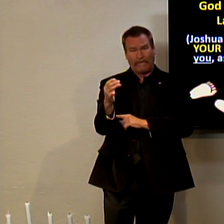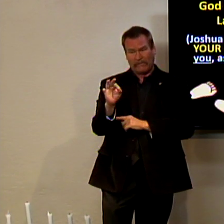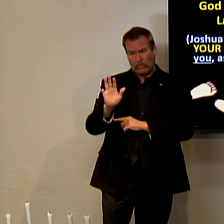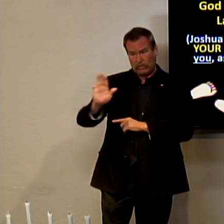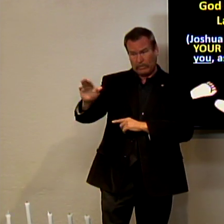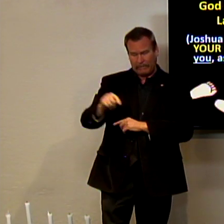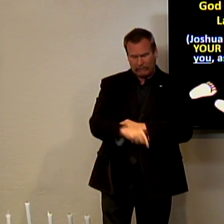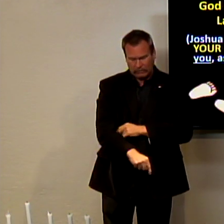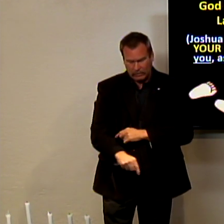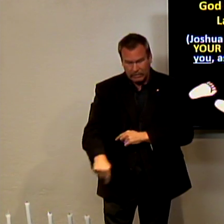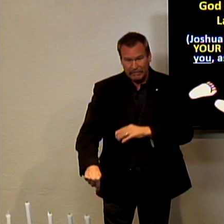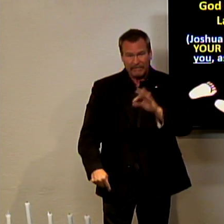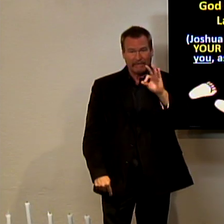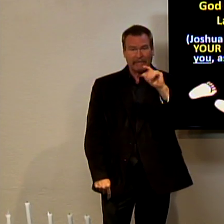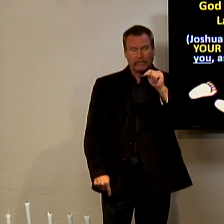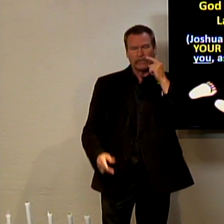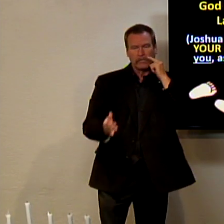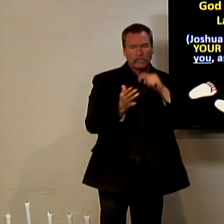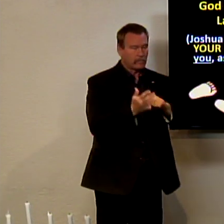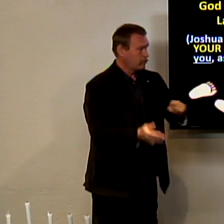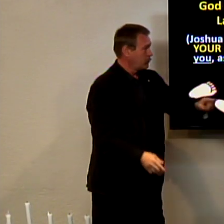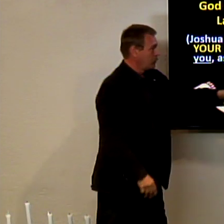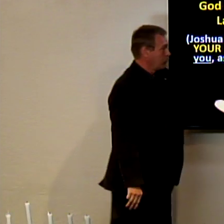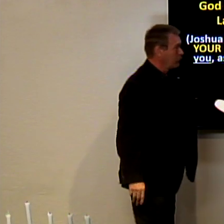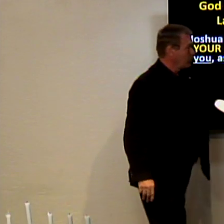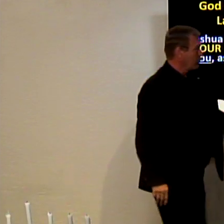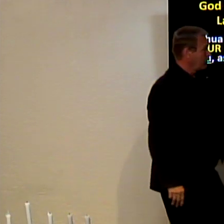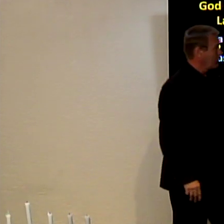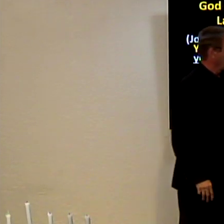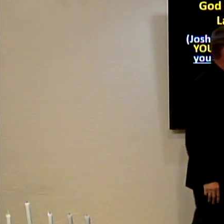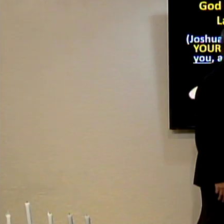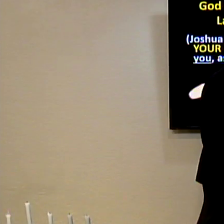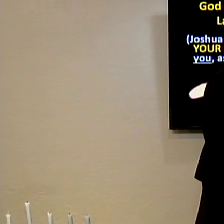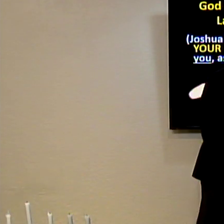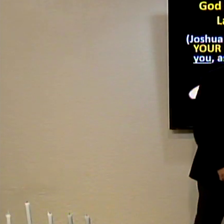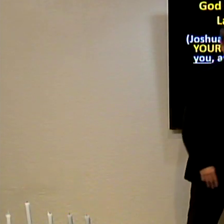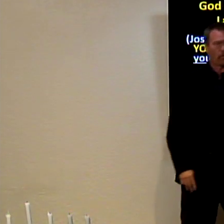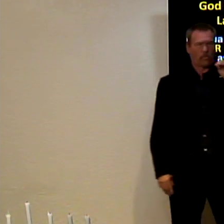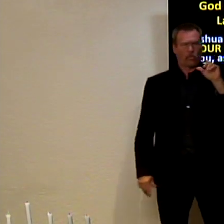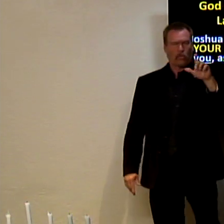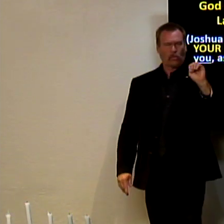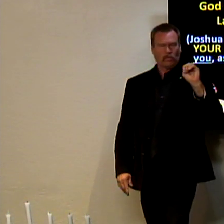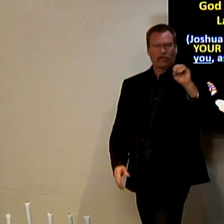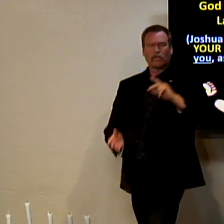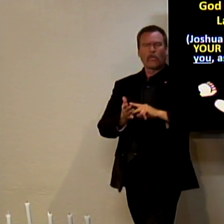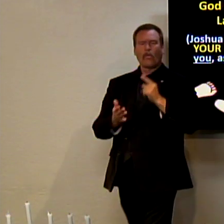place that the sole of your foot, the sole,